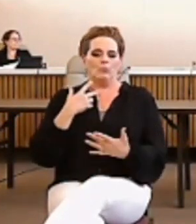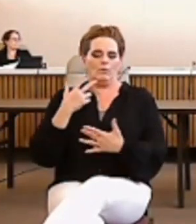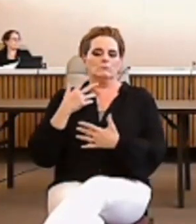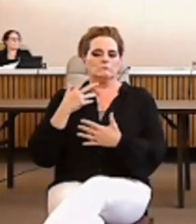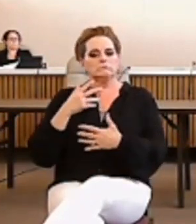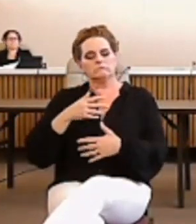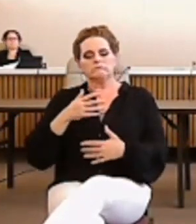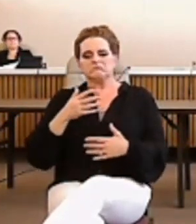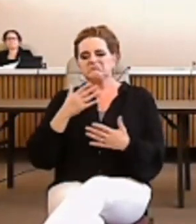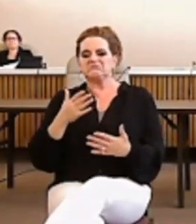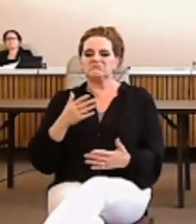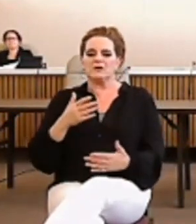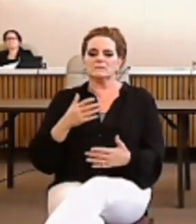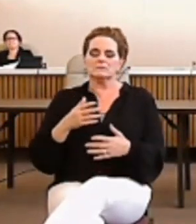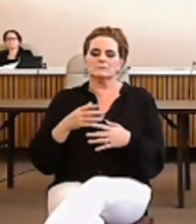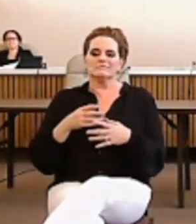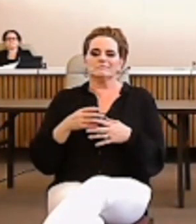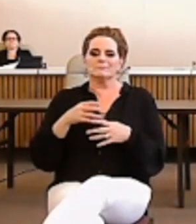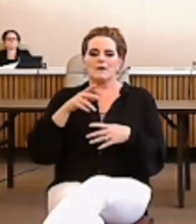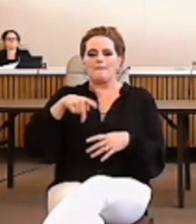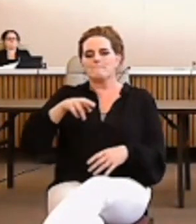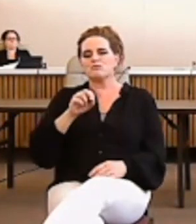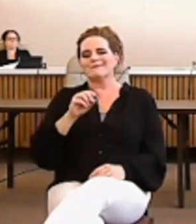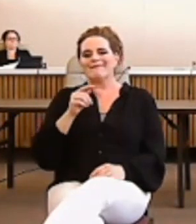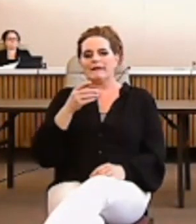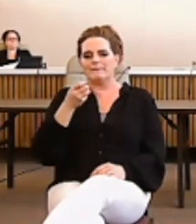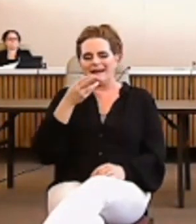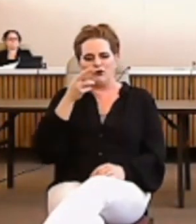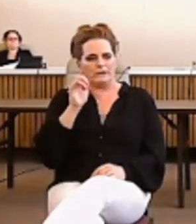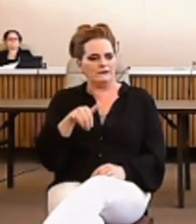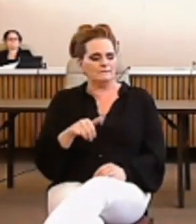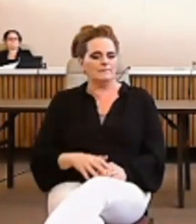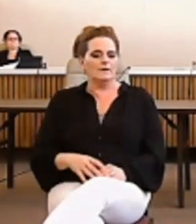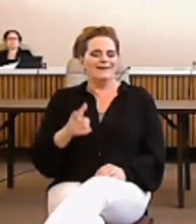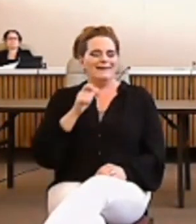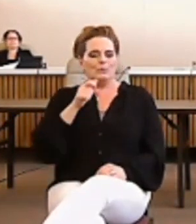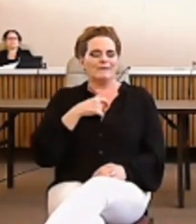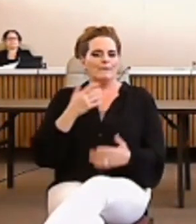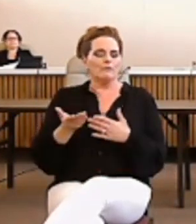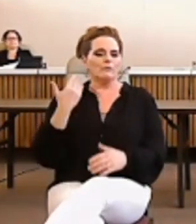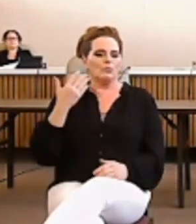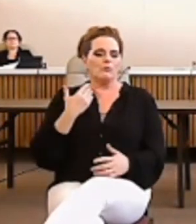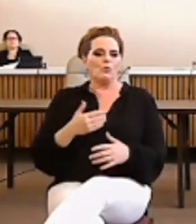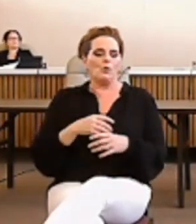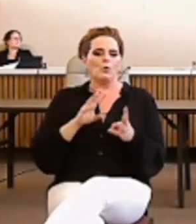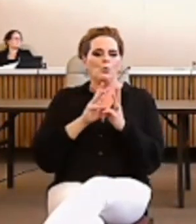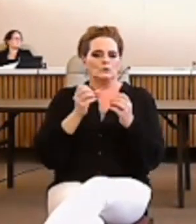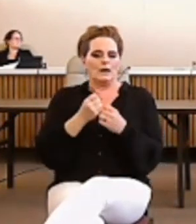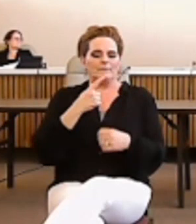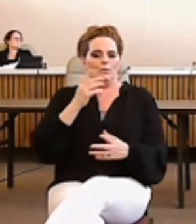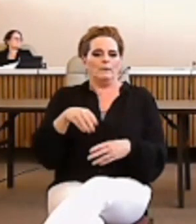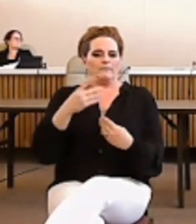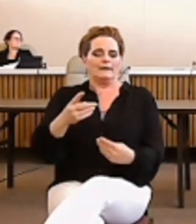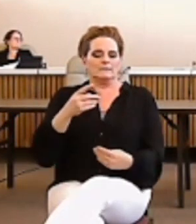Yeah. Because again, he wasn't here at the last workshop for that discussion about that we provided